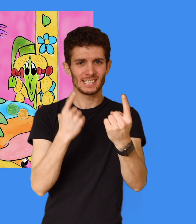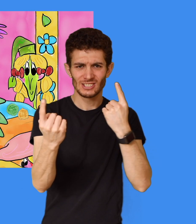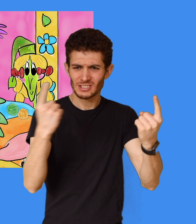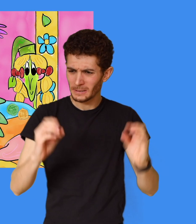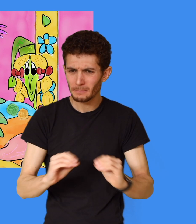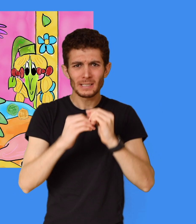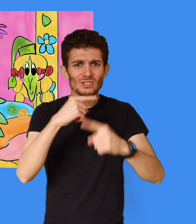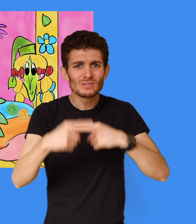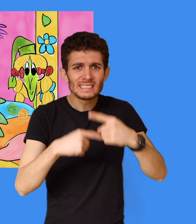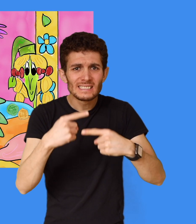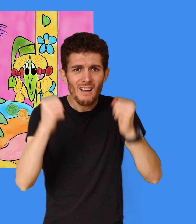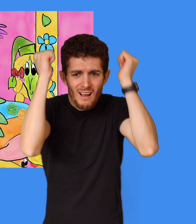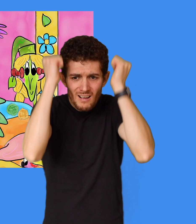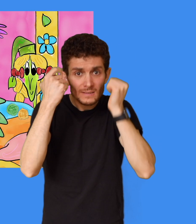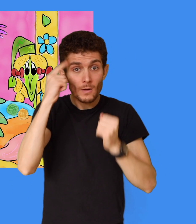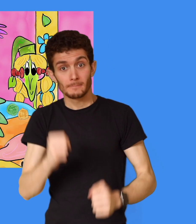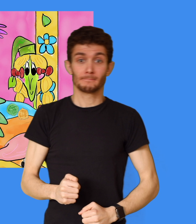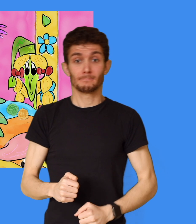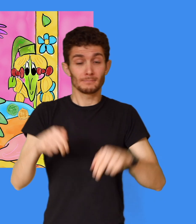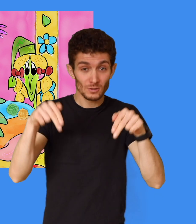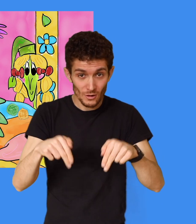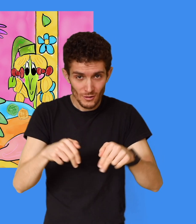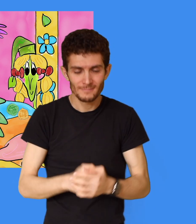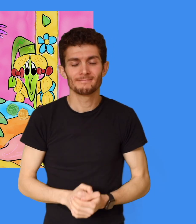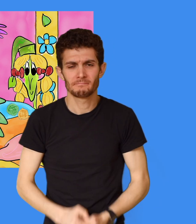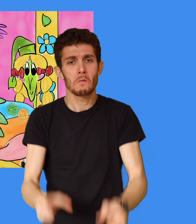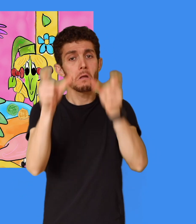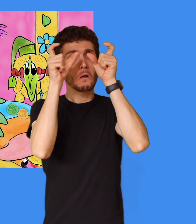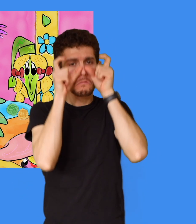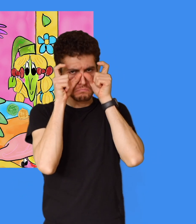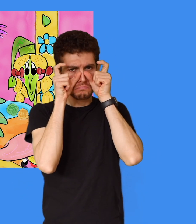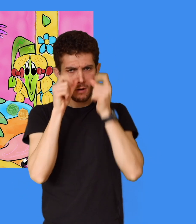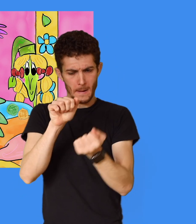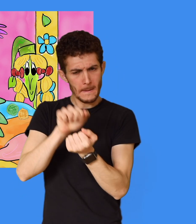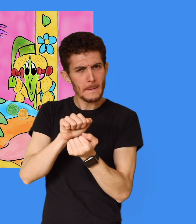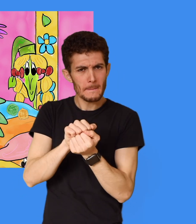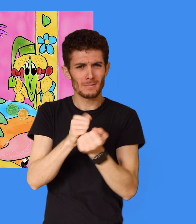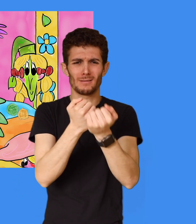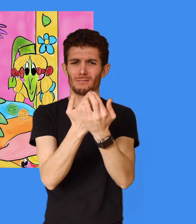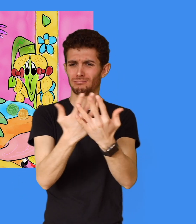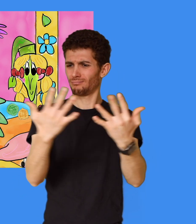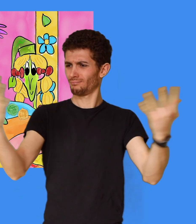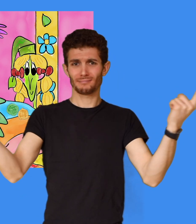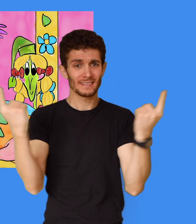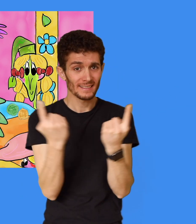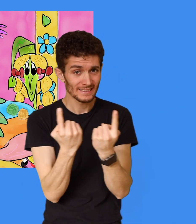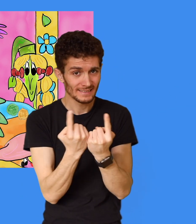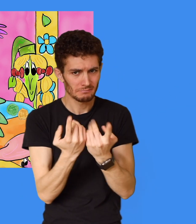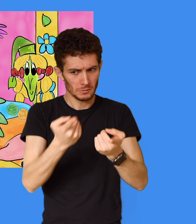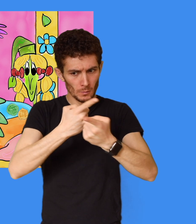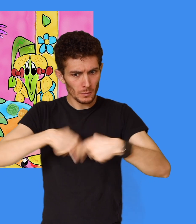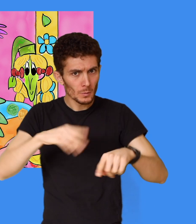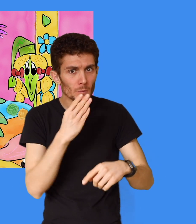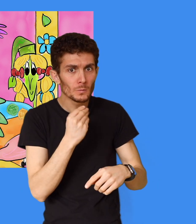OK, let's each make a recycled hat for LG's dog. Auntie Molly keeps lots of things we could use,